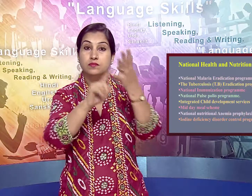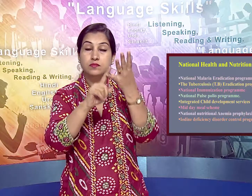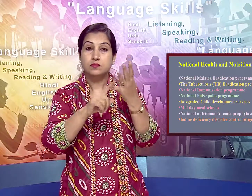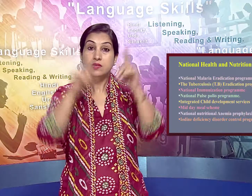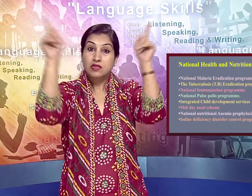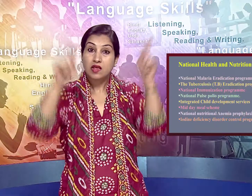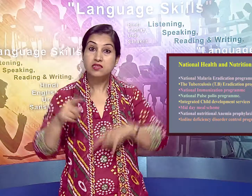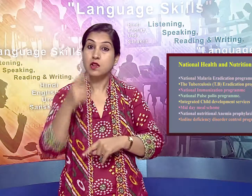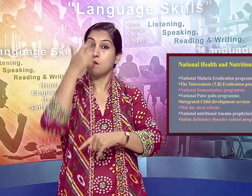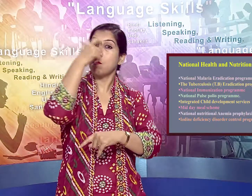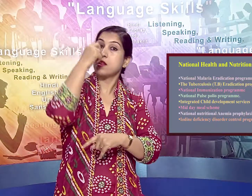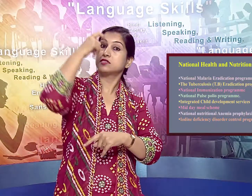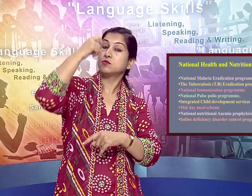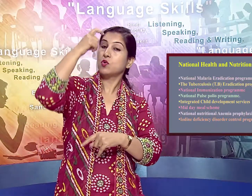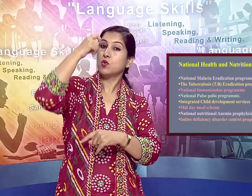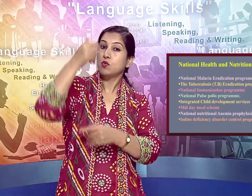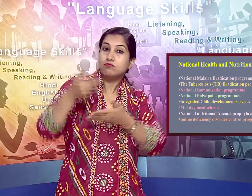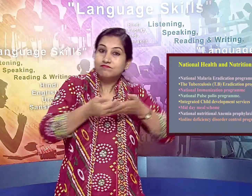National Pulse Polio Program,